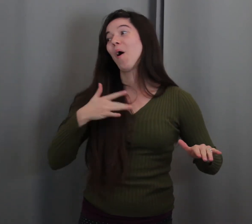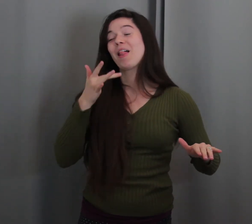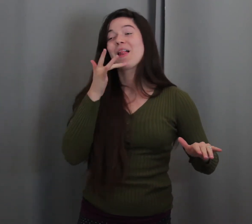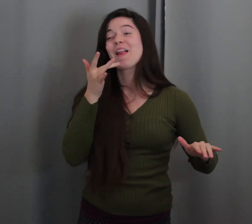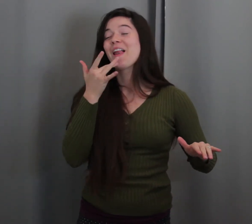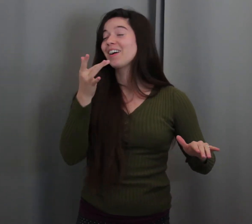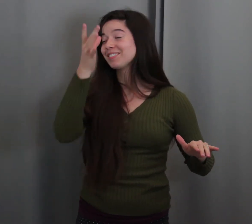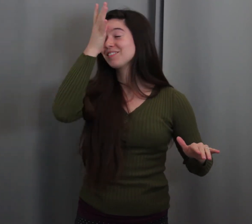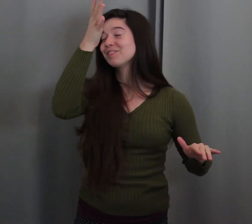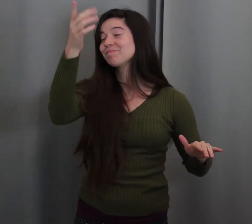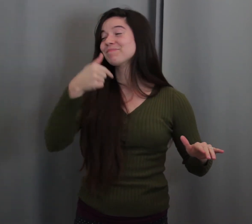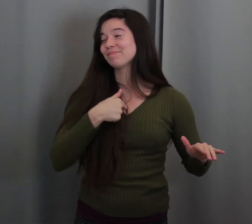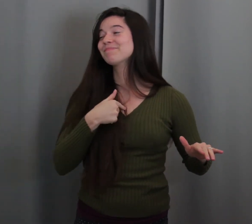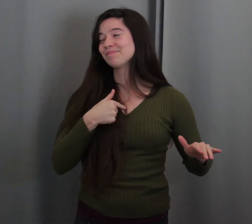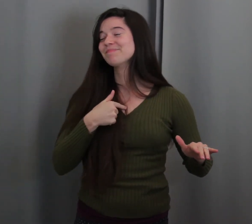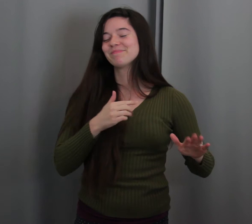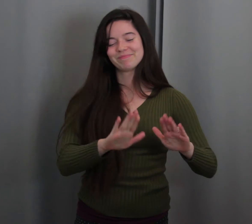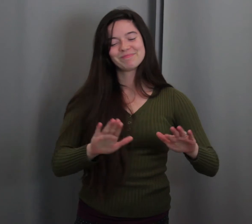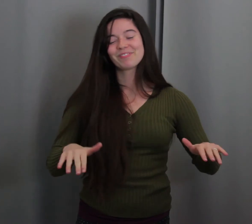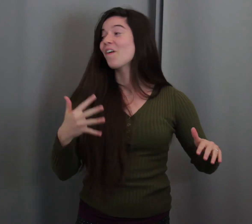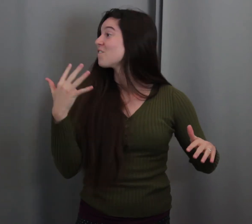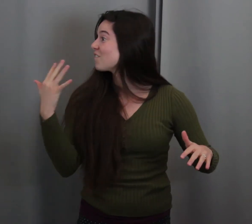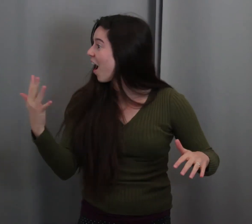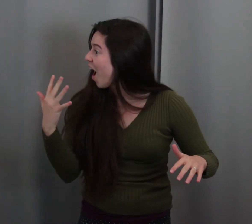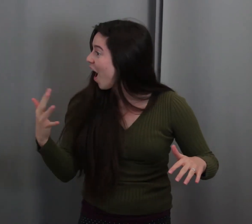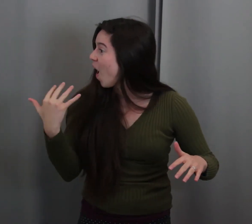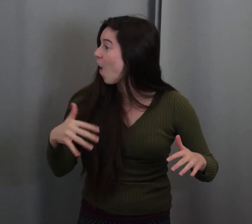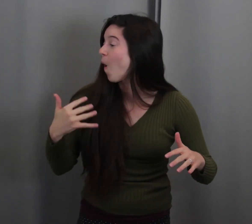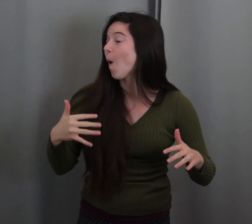prefaced with a thanks to God for a blessing.